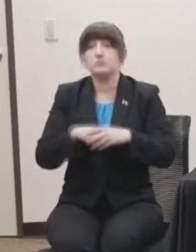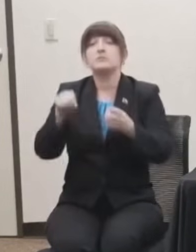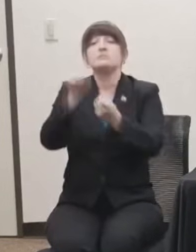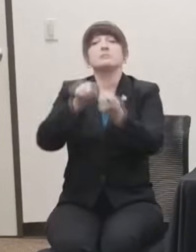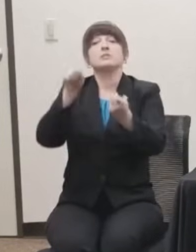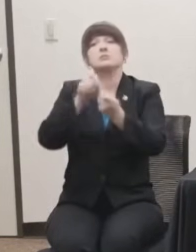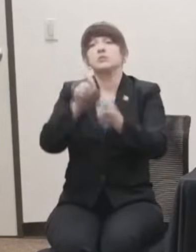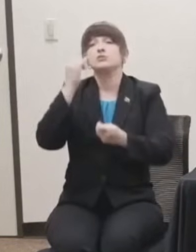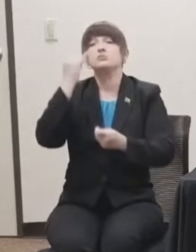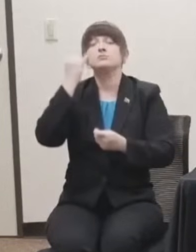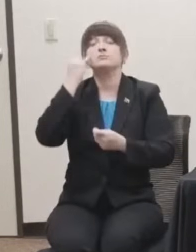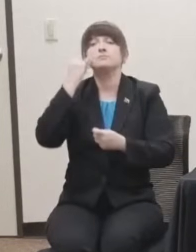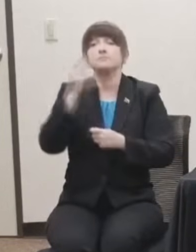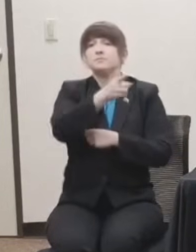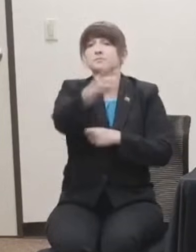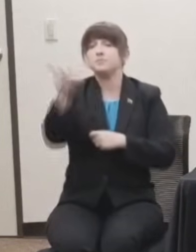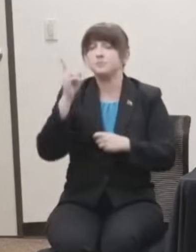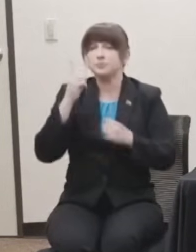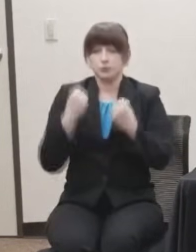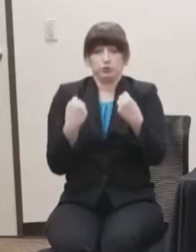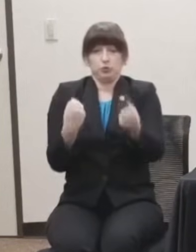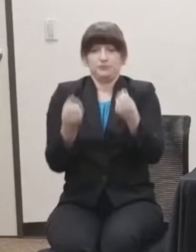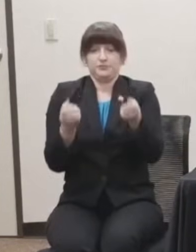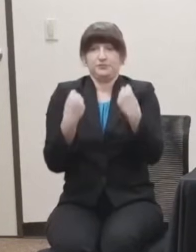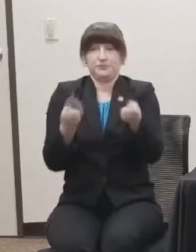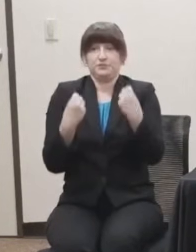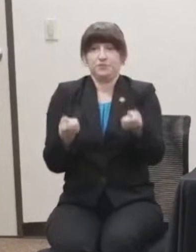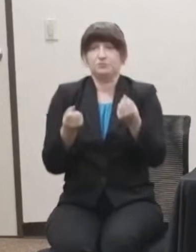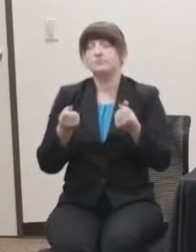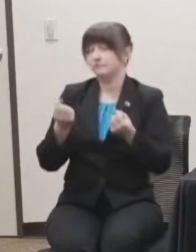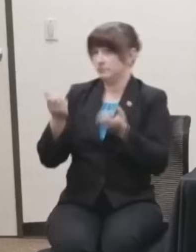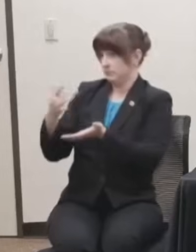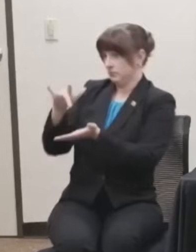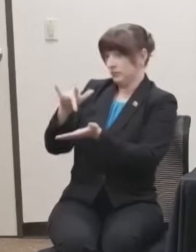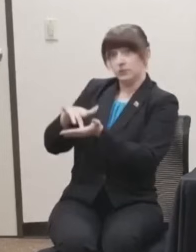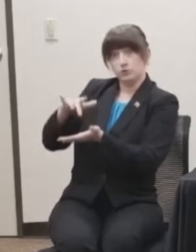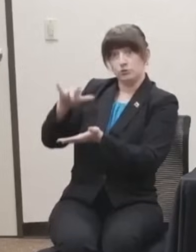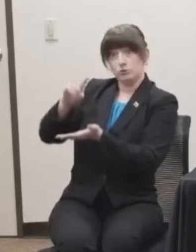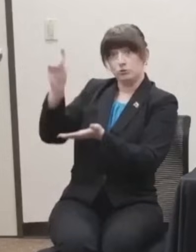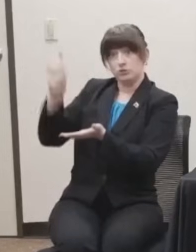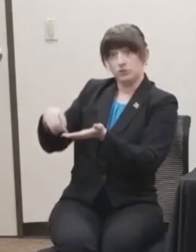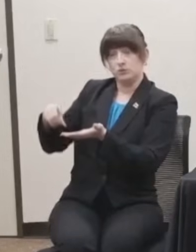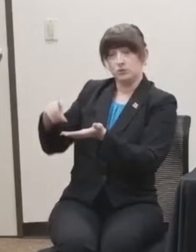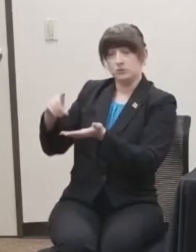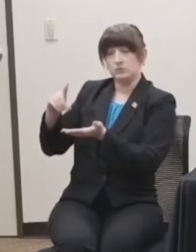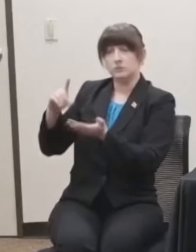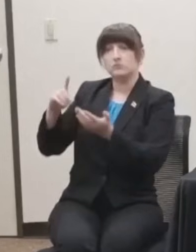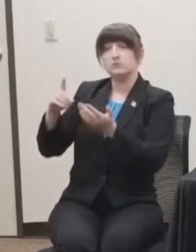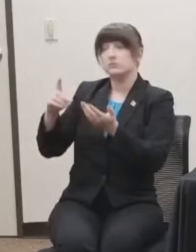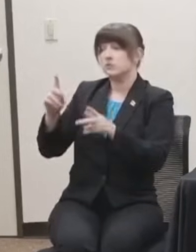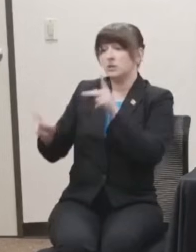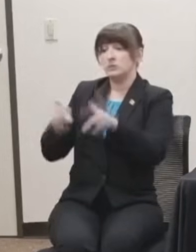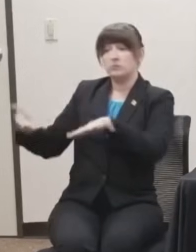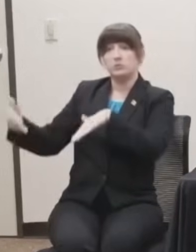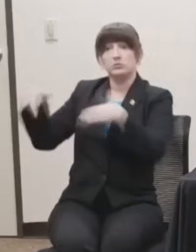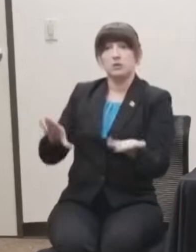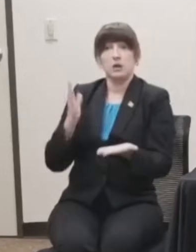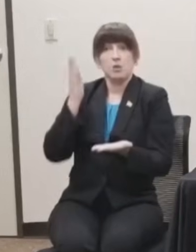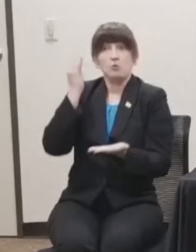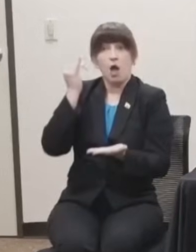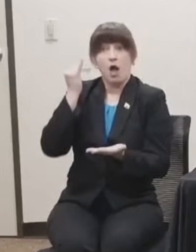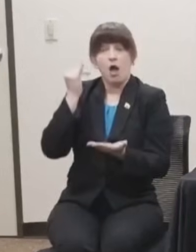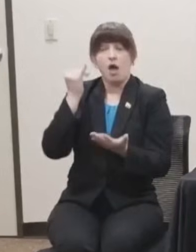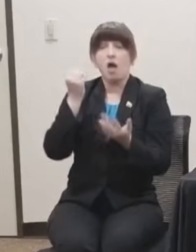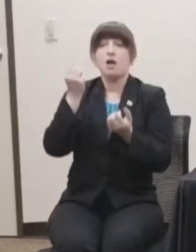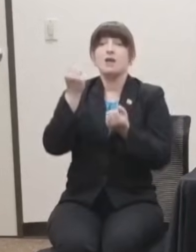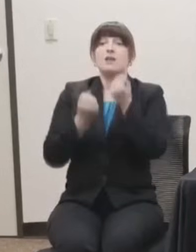on roadways. Some of the lives lost in Central Texas were people who were swept away in vehicles or in